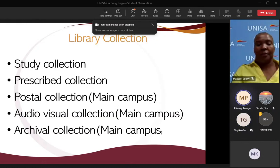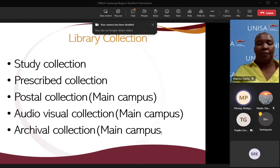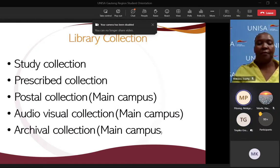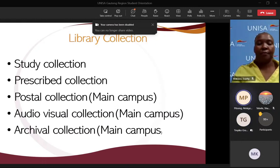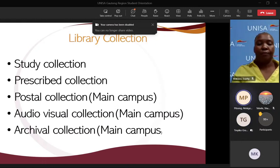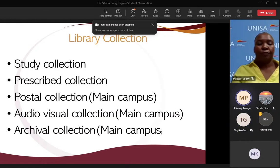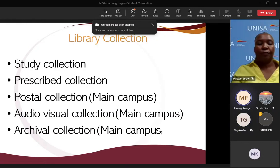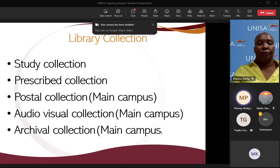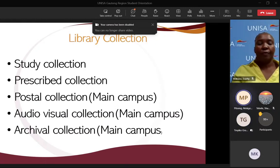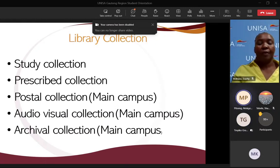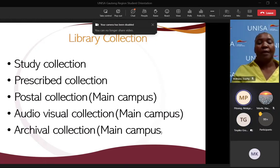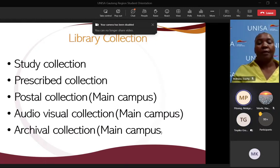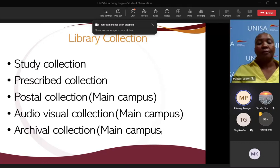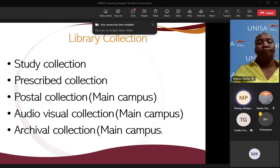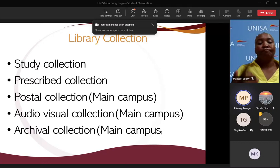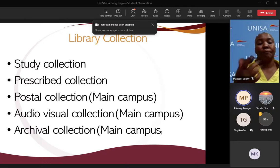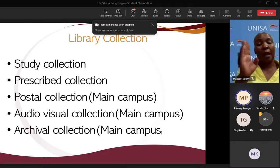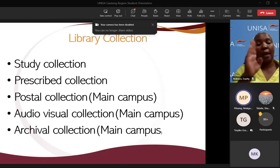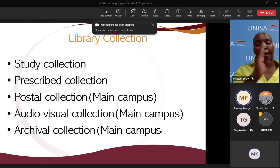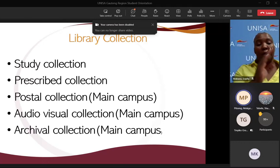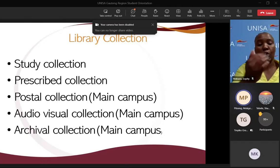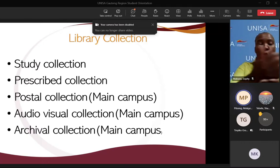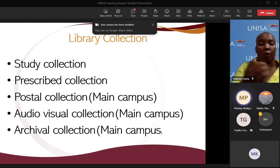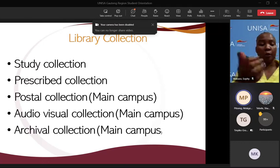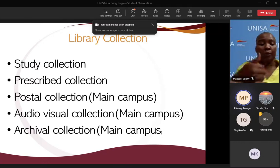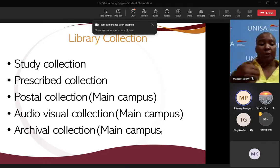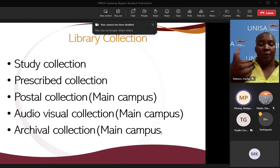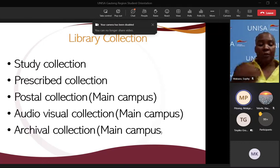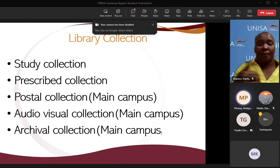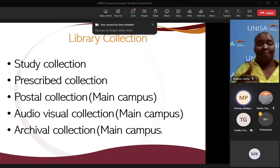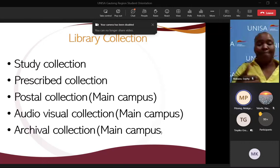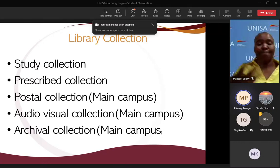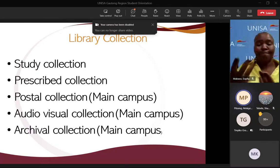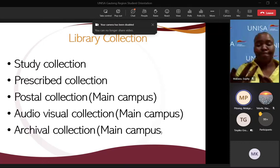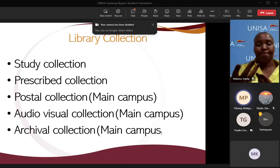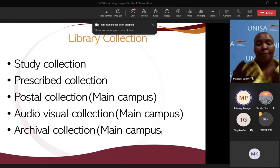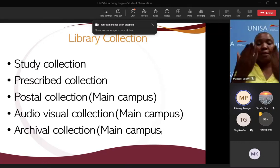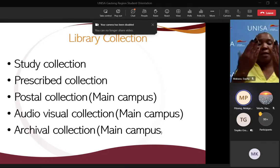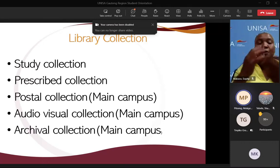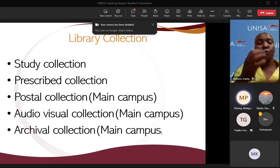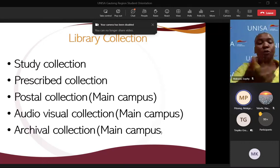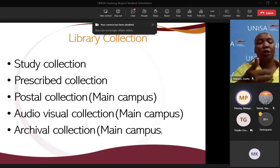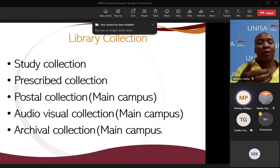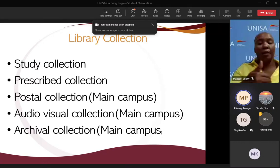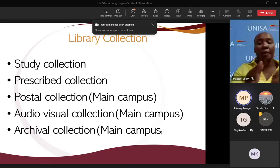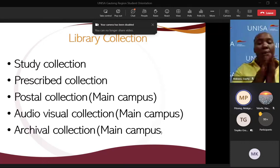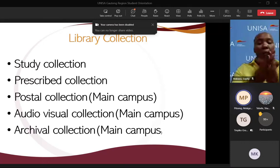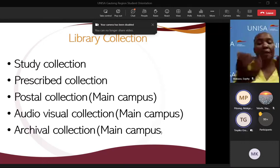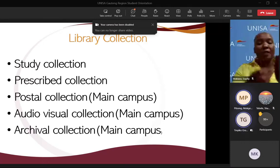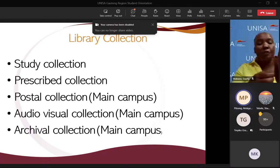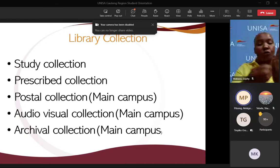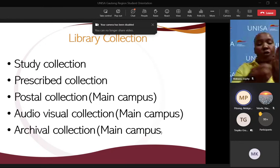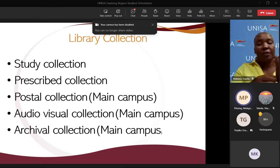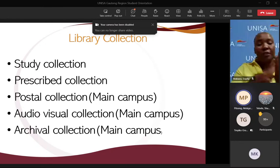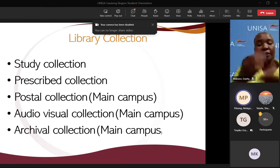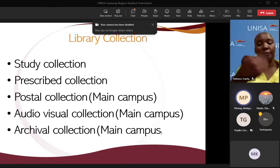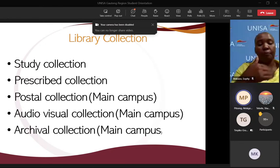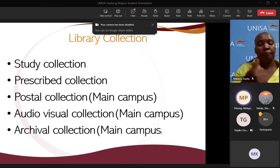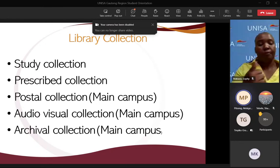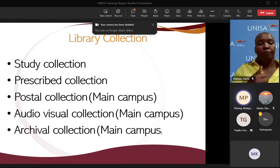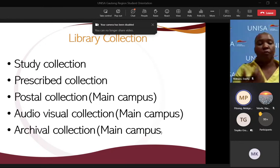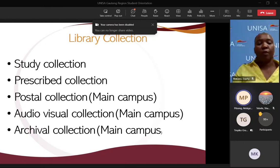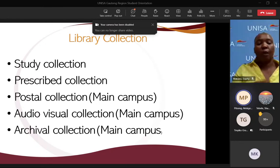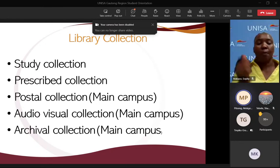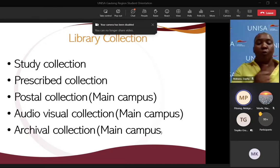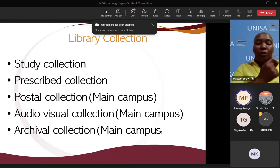our library collection consists of the study collection the prescribed collection the